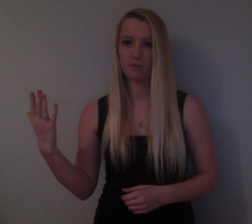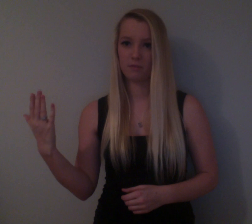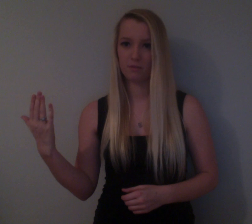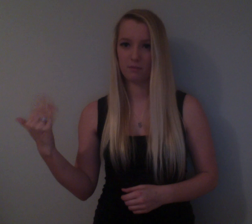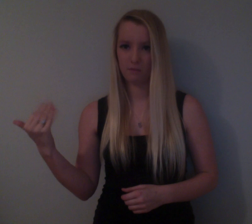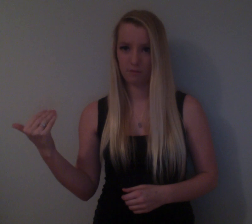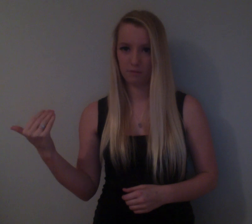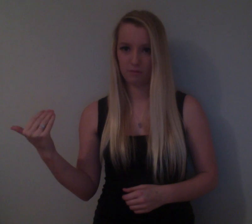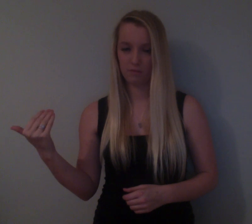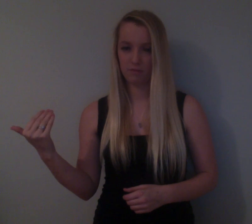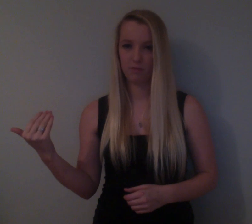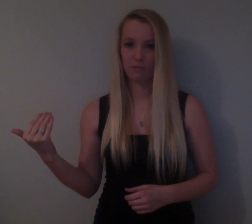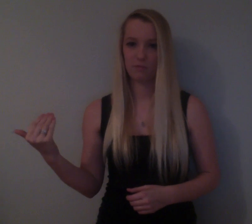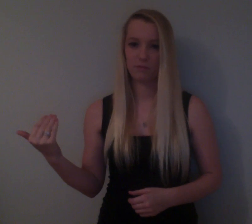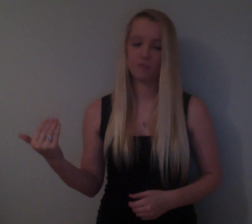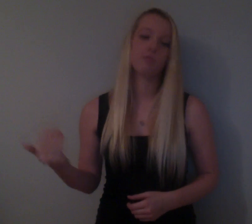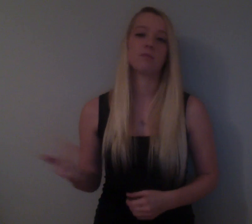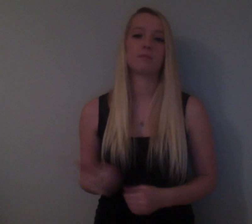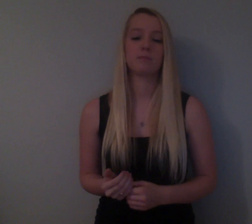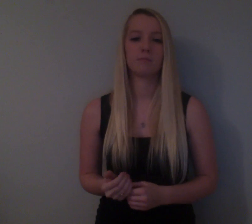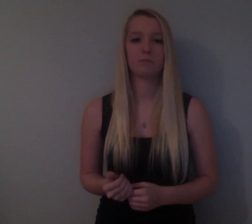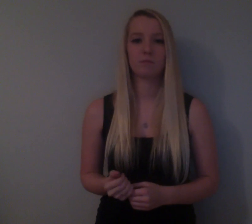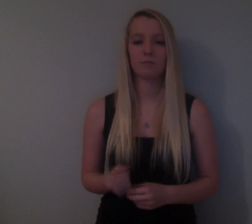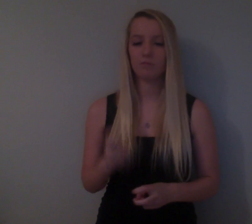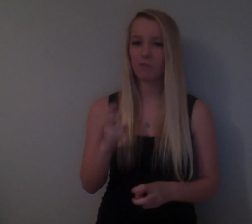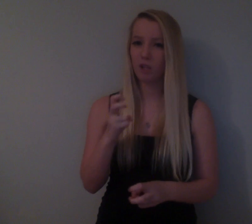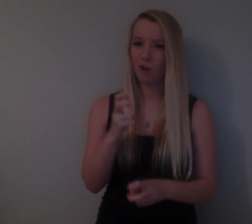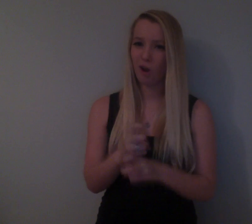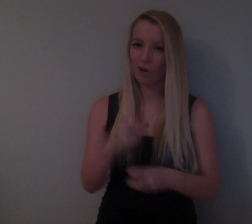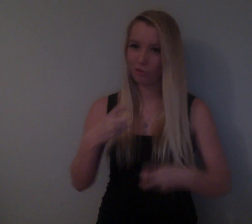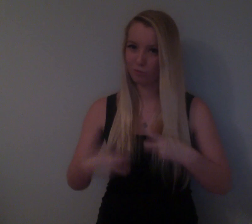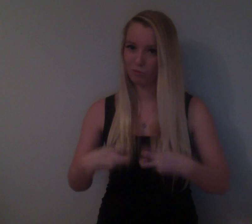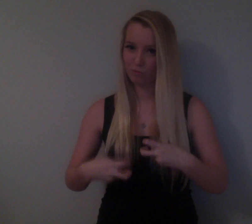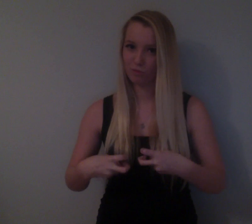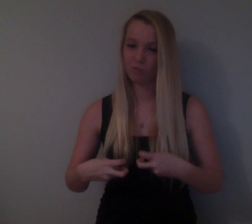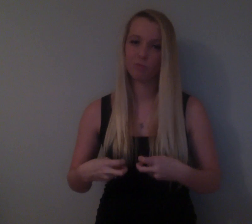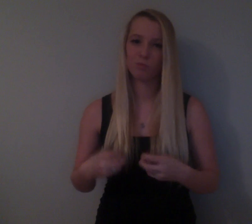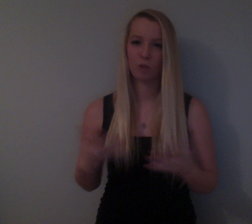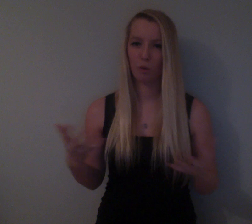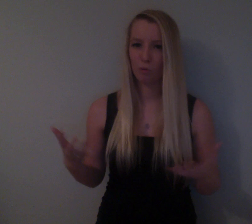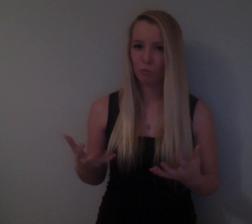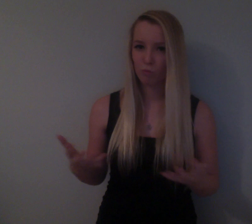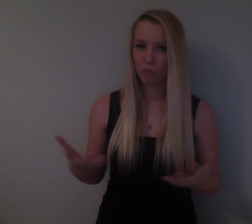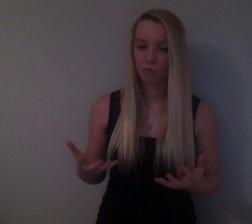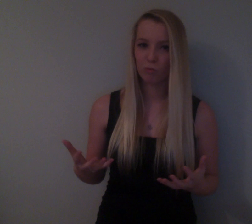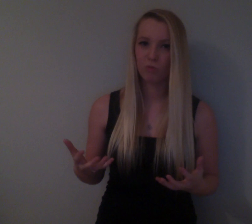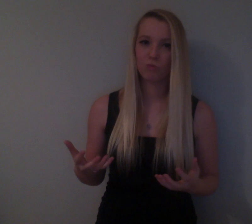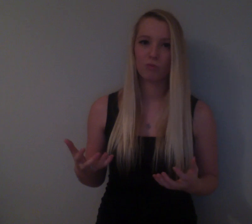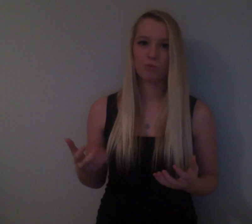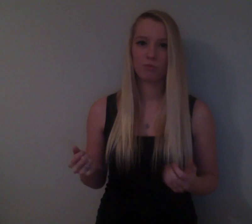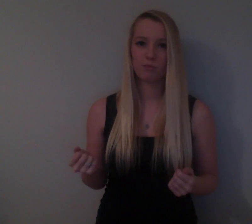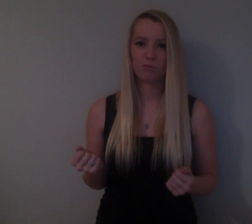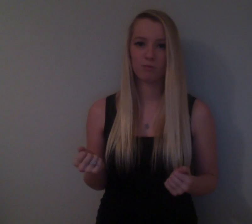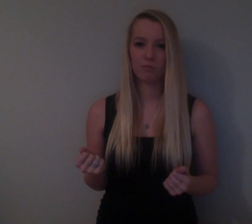15. So let's do a hard problem. What is, I'm going to do it in different colors